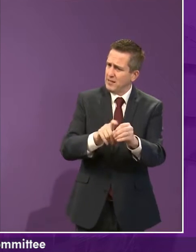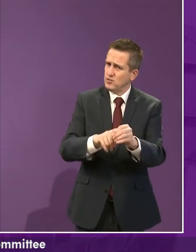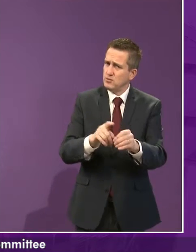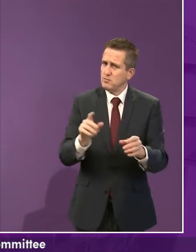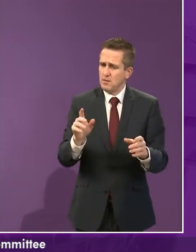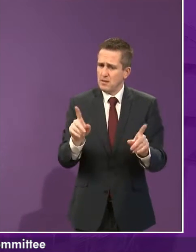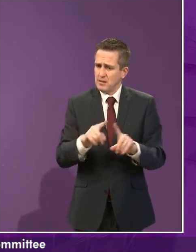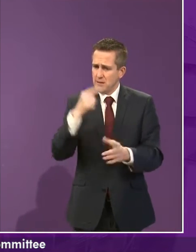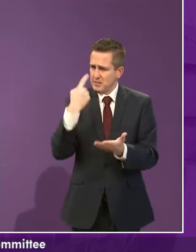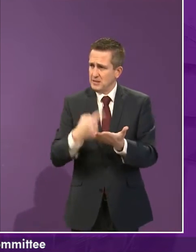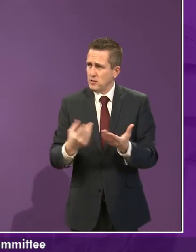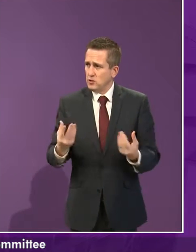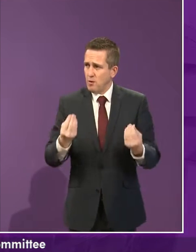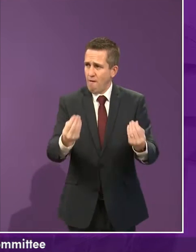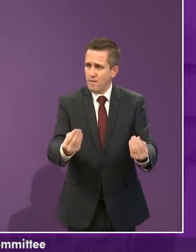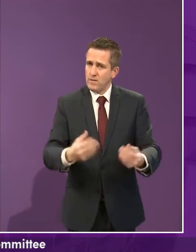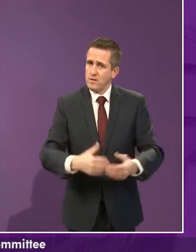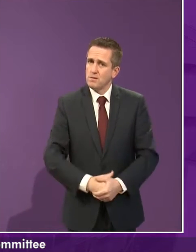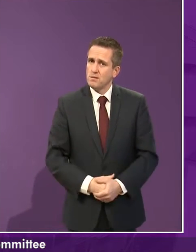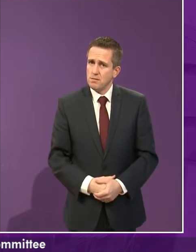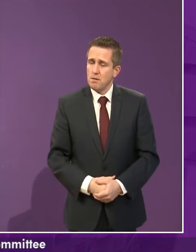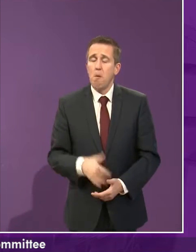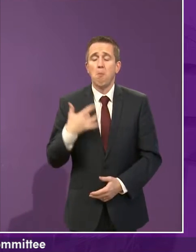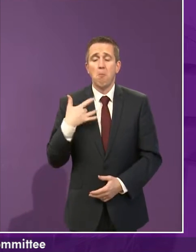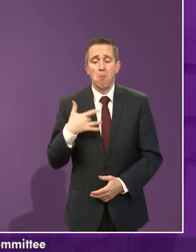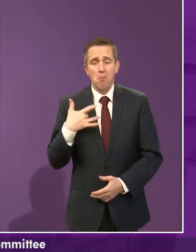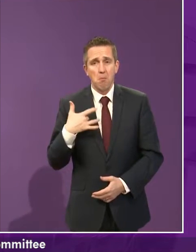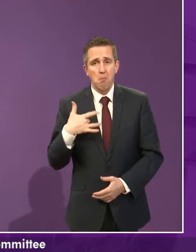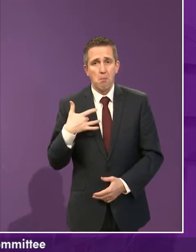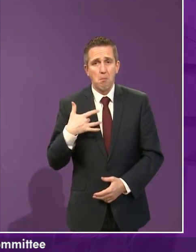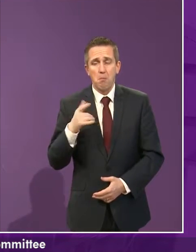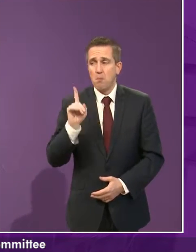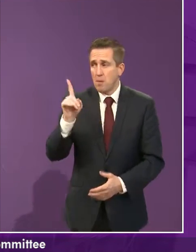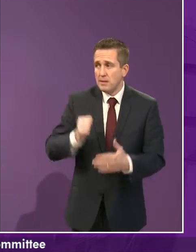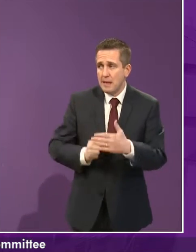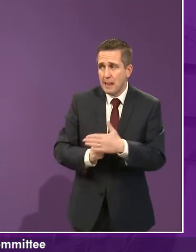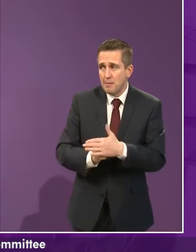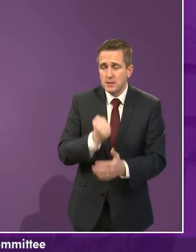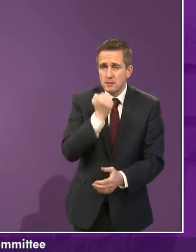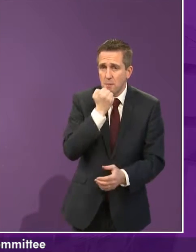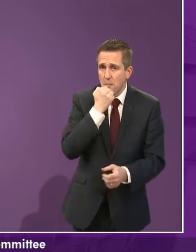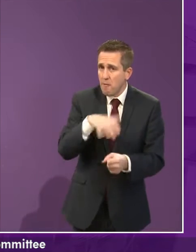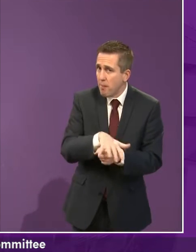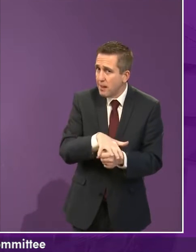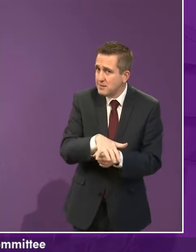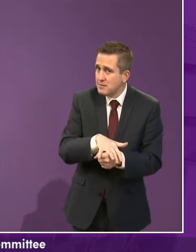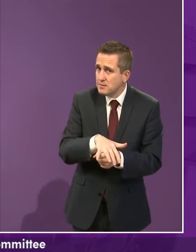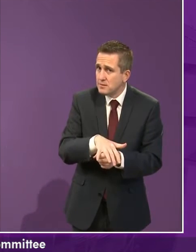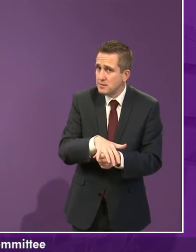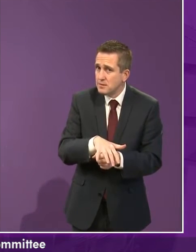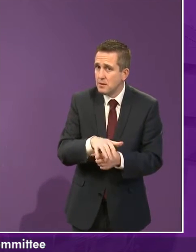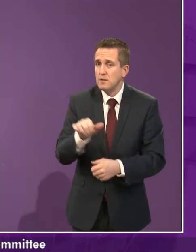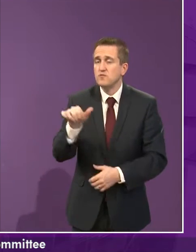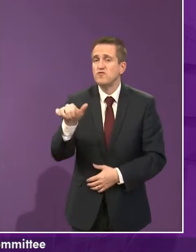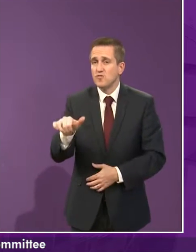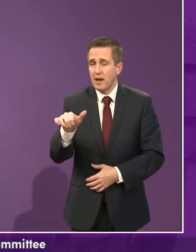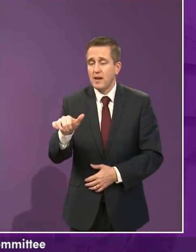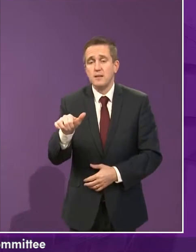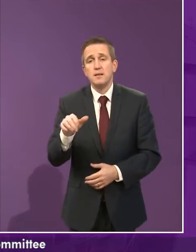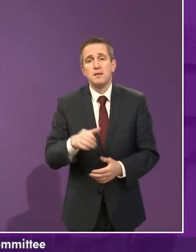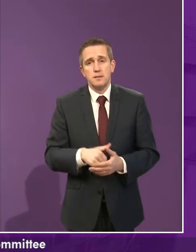right. Oh. That's interesting. So, but you can't, I mean, there's a limited number of places. Yes, and there may well be